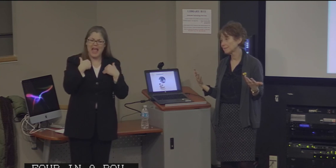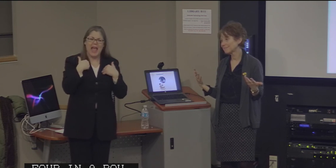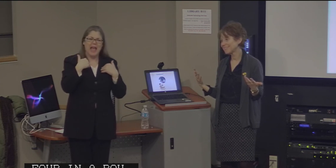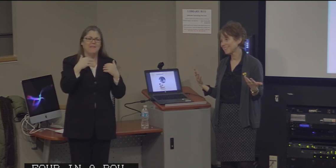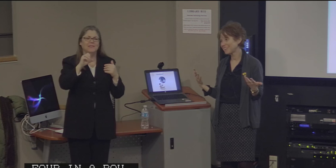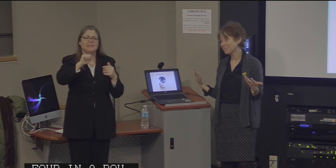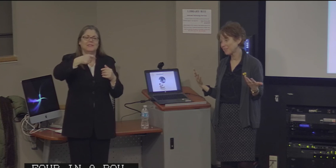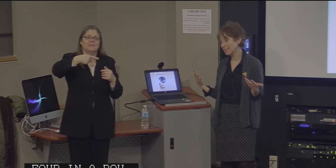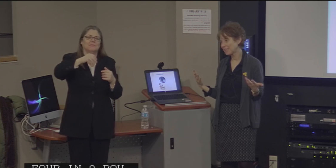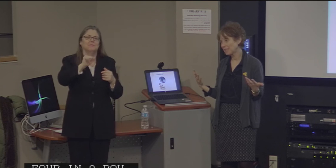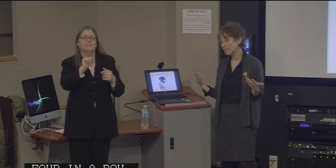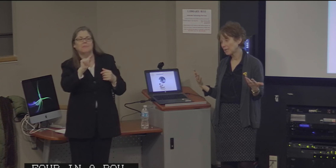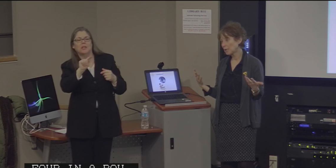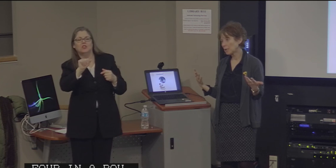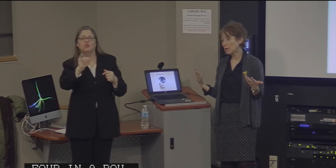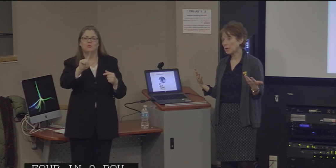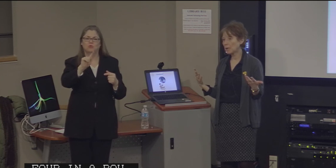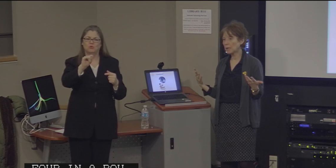they're a lot of fun.